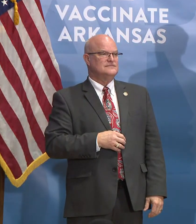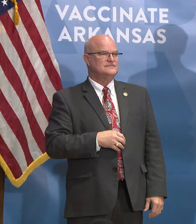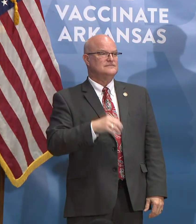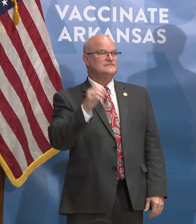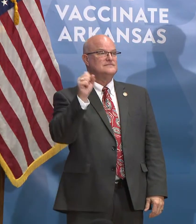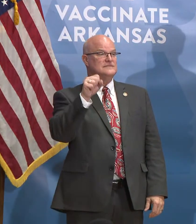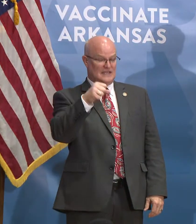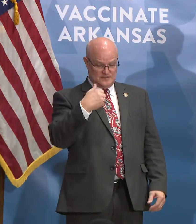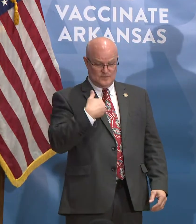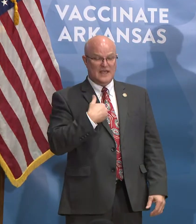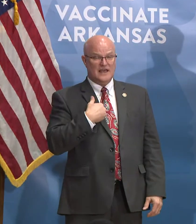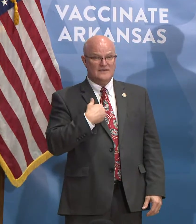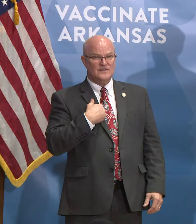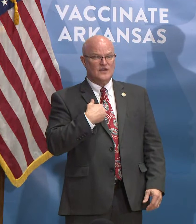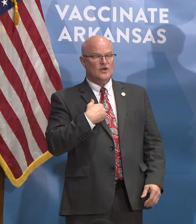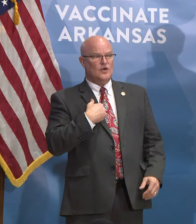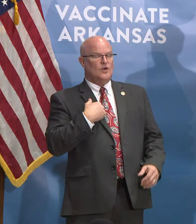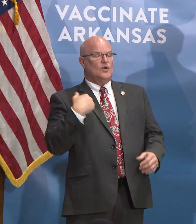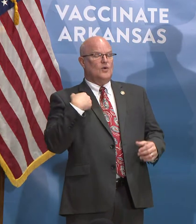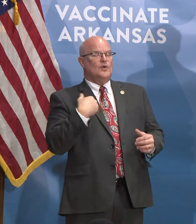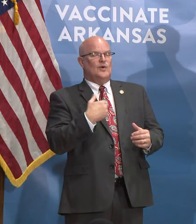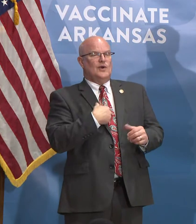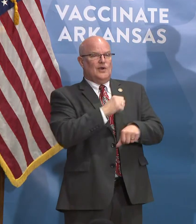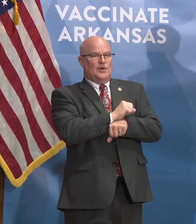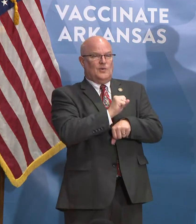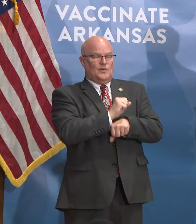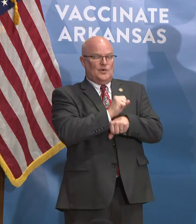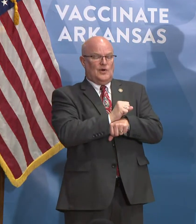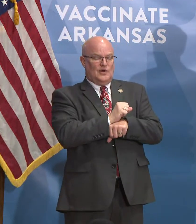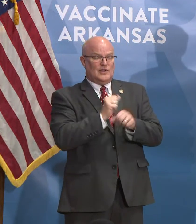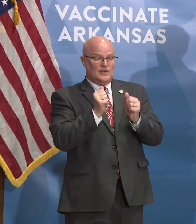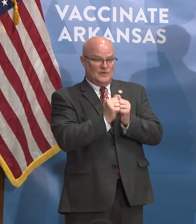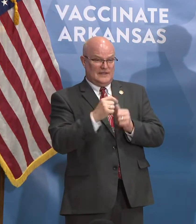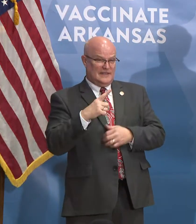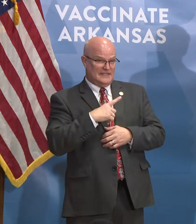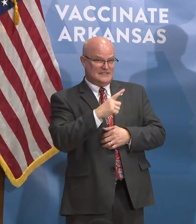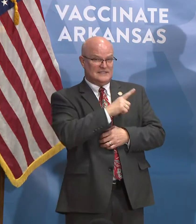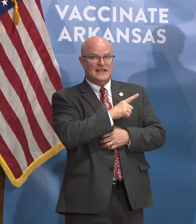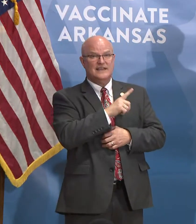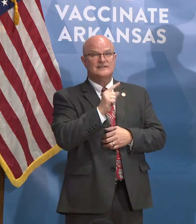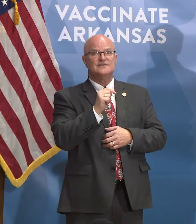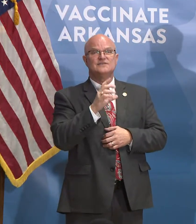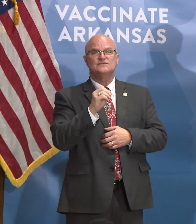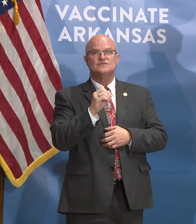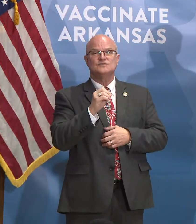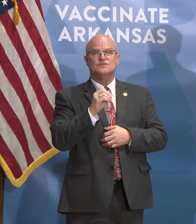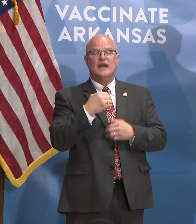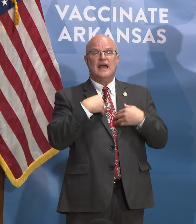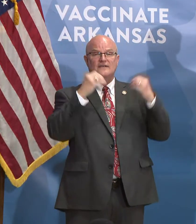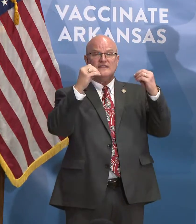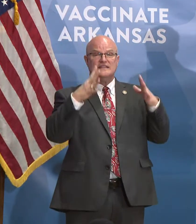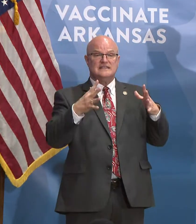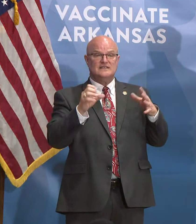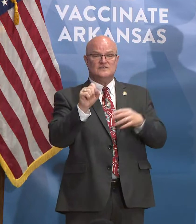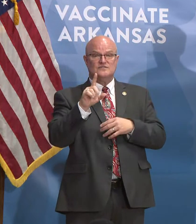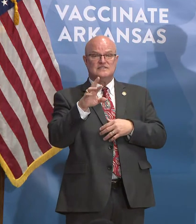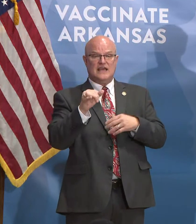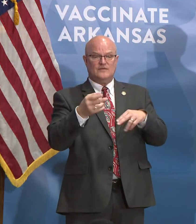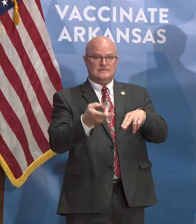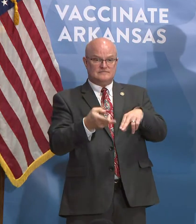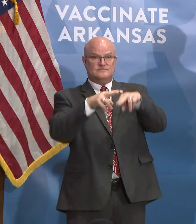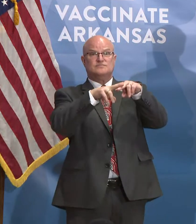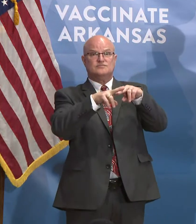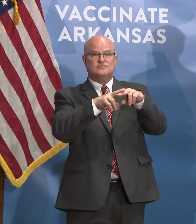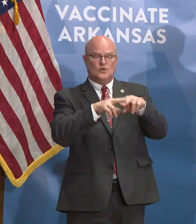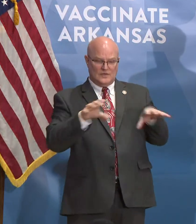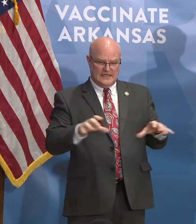Yes, we do. One, we're working hard with the legislature to raise our teacher salaries, which we took steps